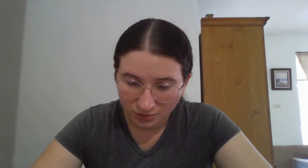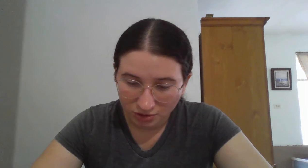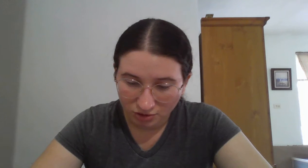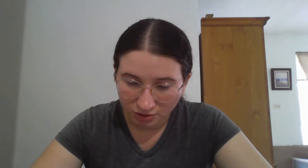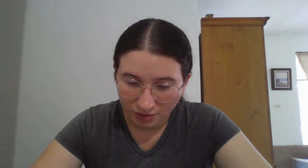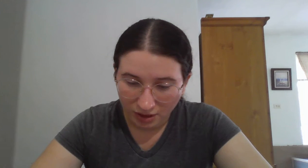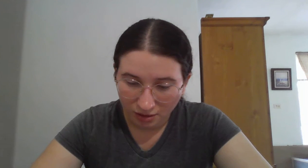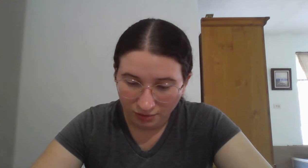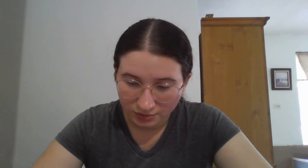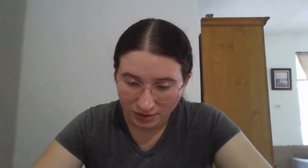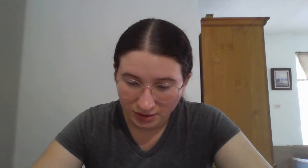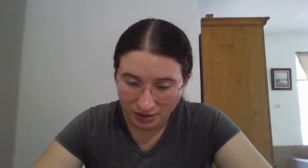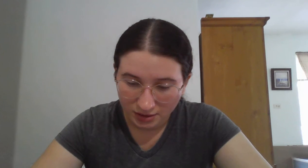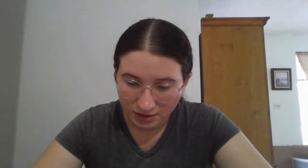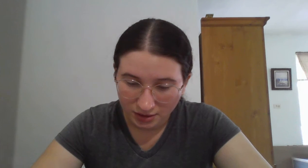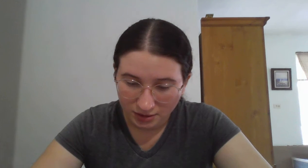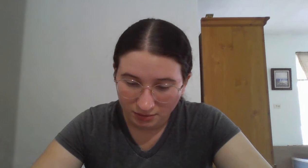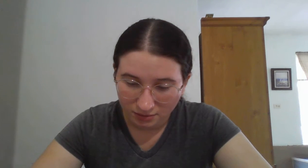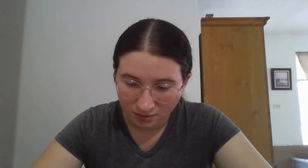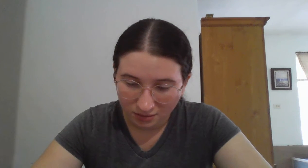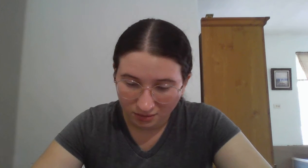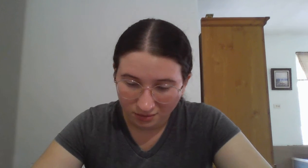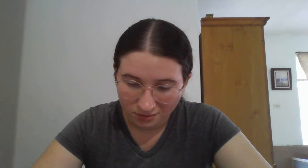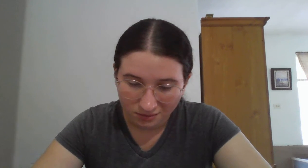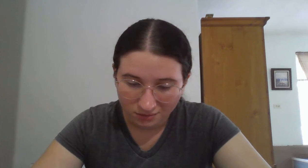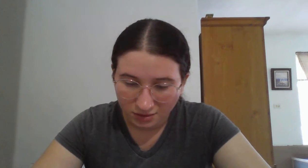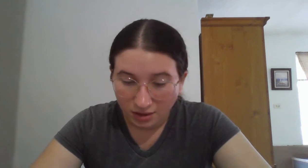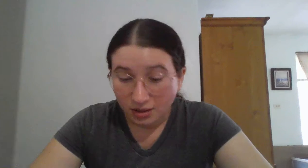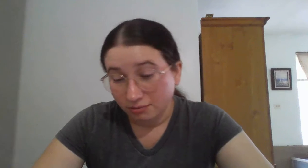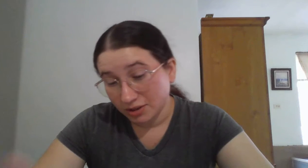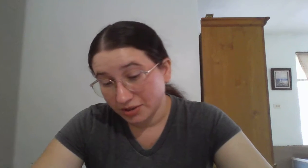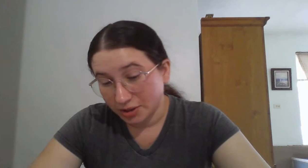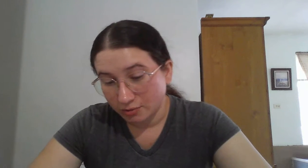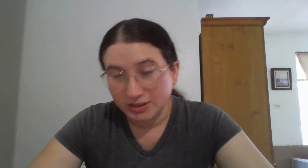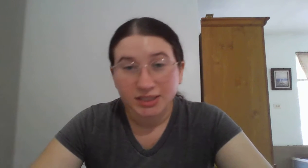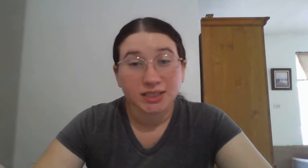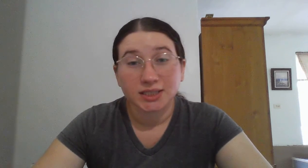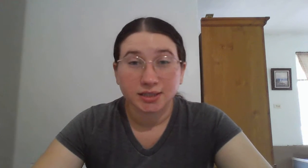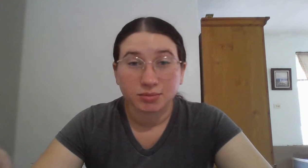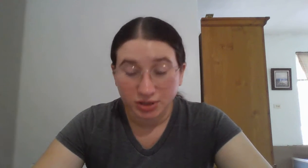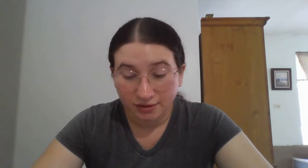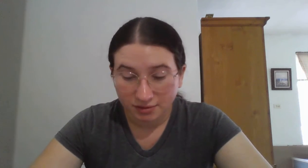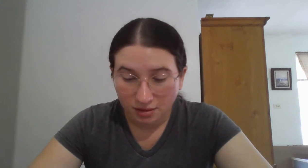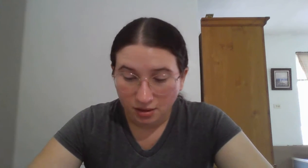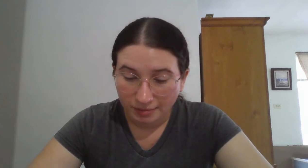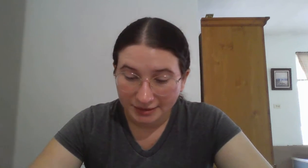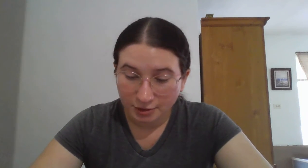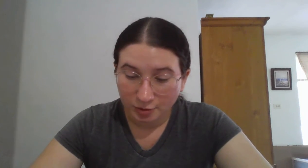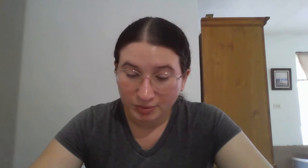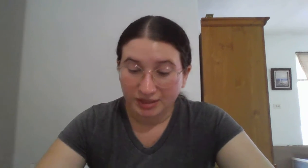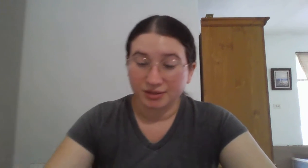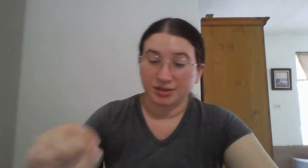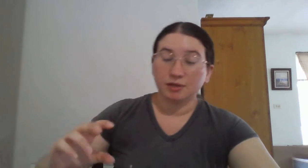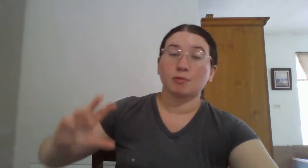Let's see, we got other sentences. Blah, blah, blah, blah. Well, this is a good one. Sentence number 7. Basketball player, he